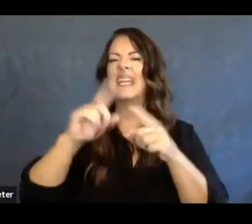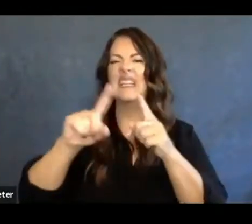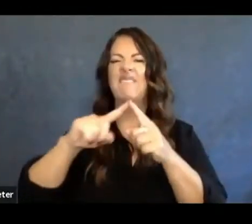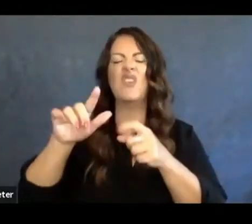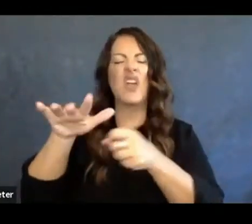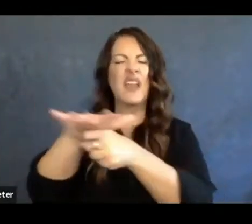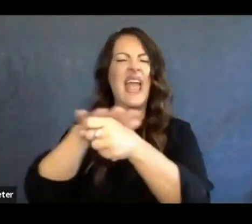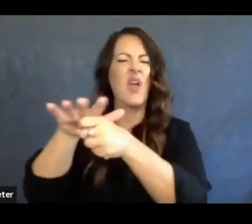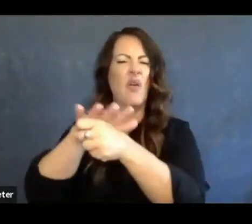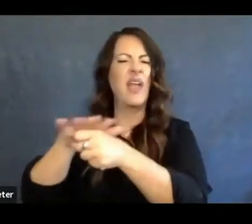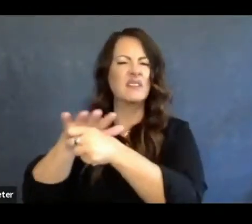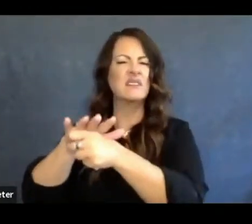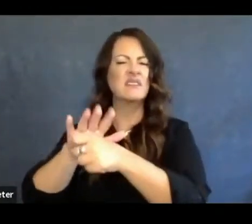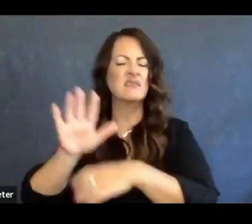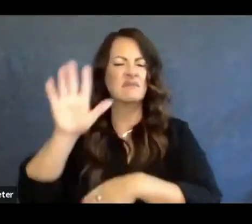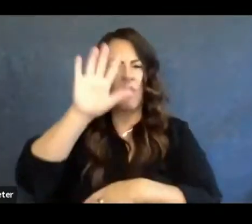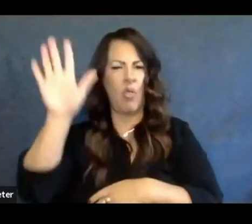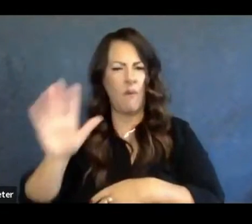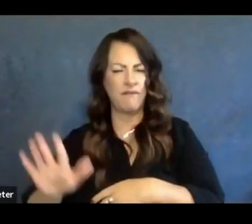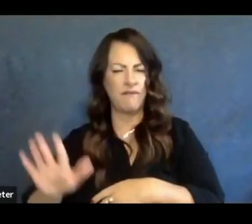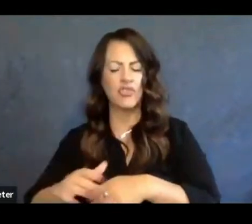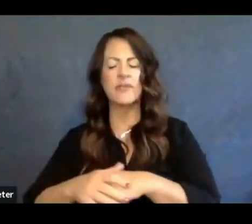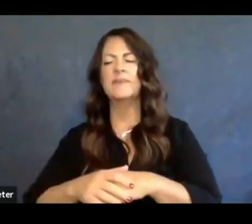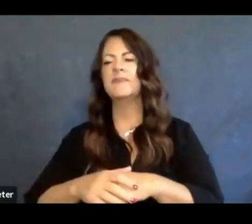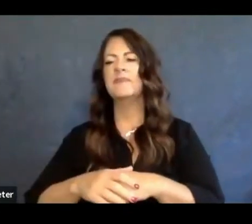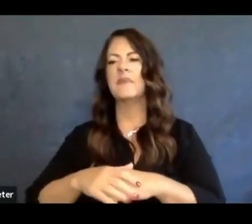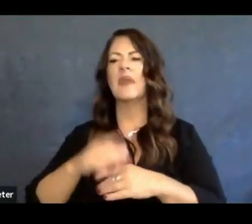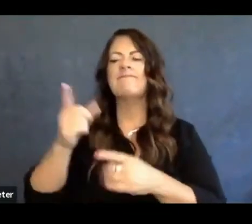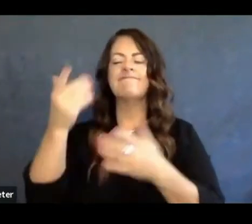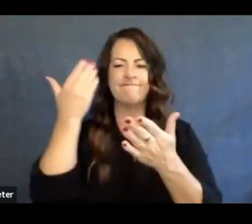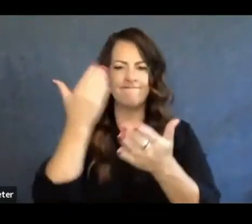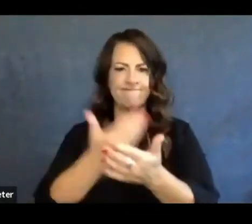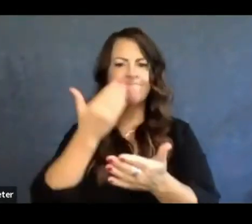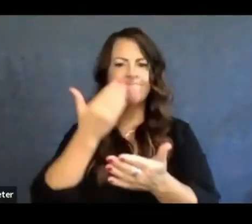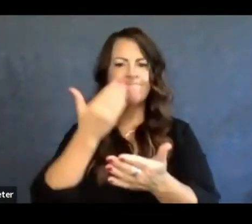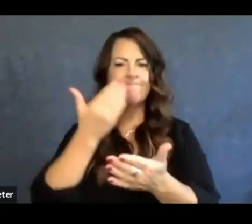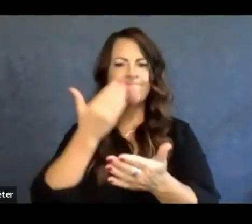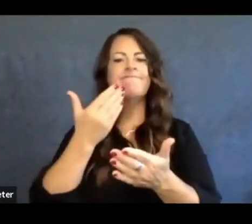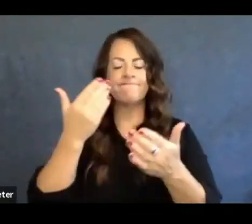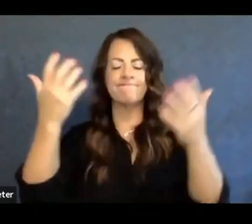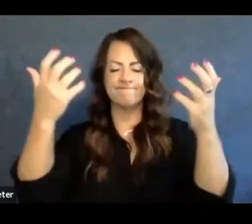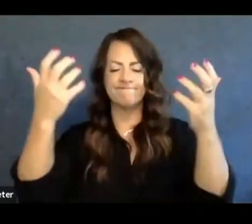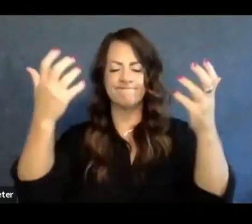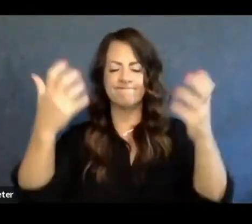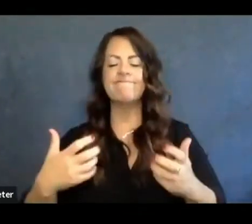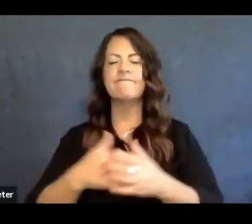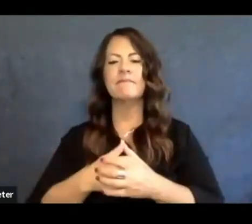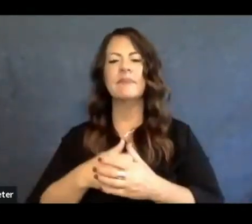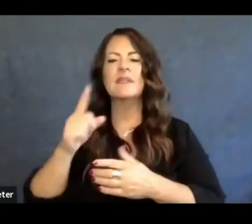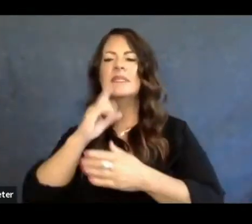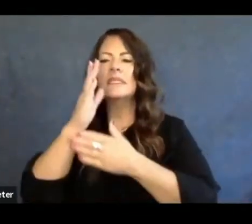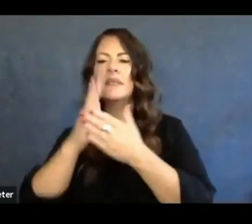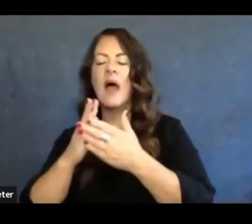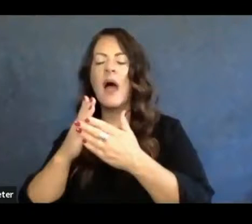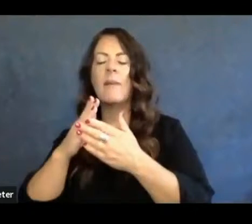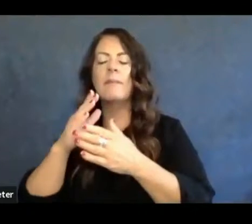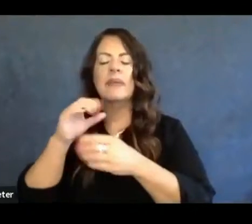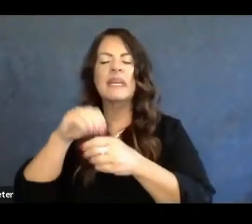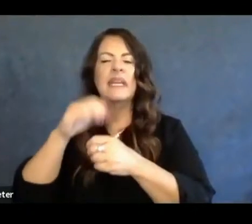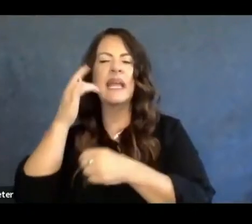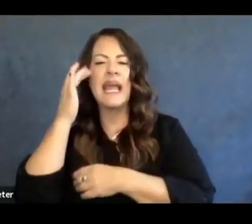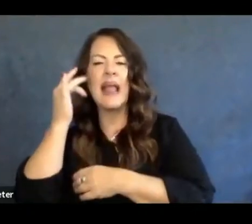seen that decrease validated by our hospital partners. And as we said, there are parts of California that are